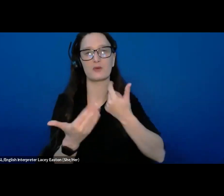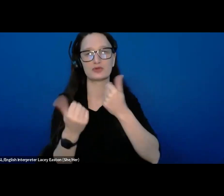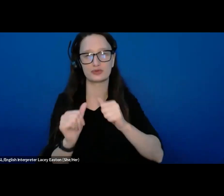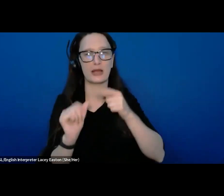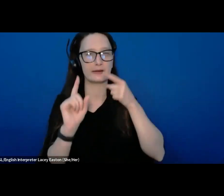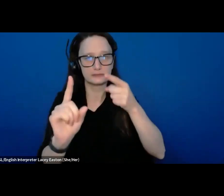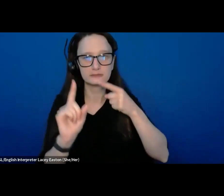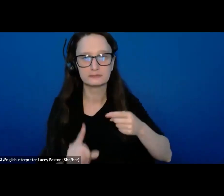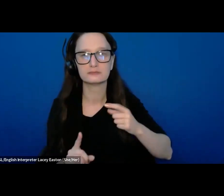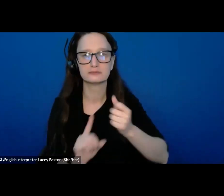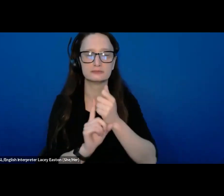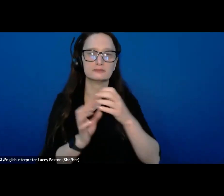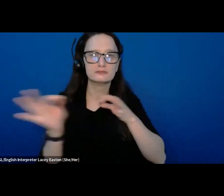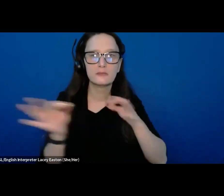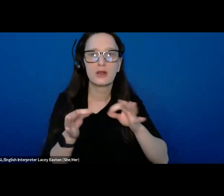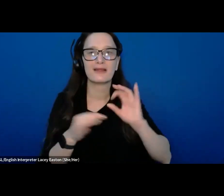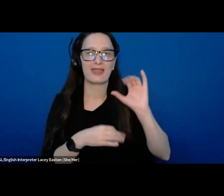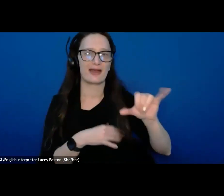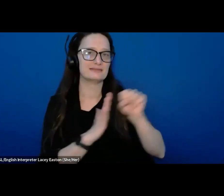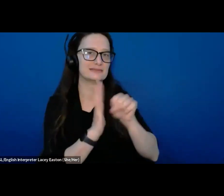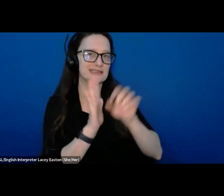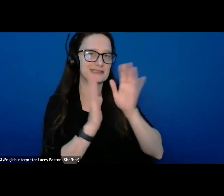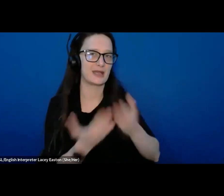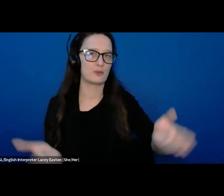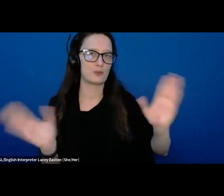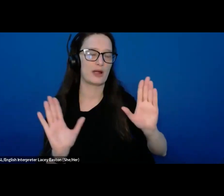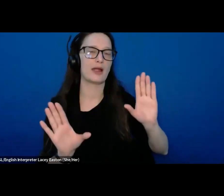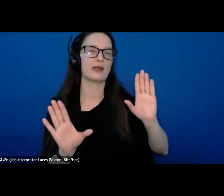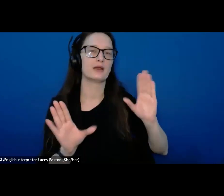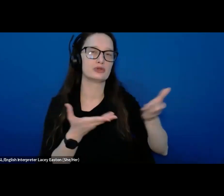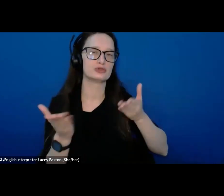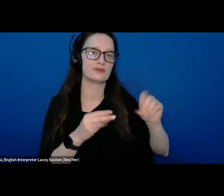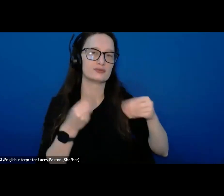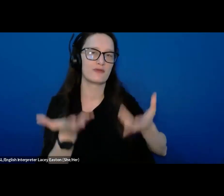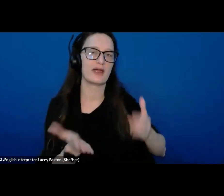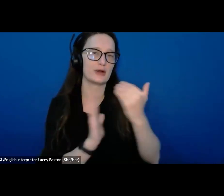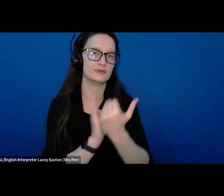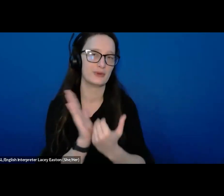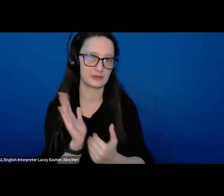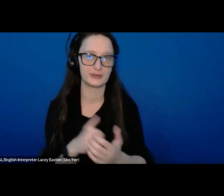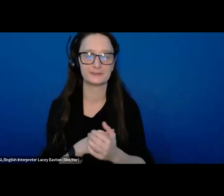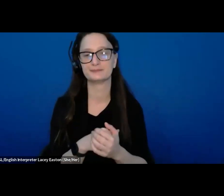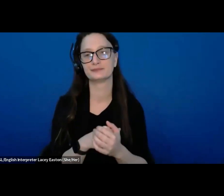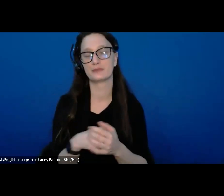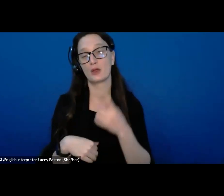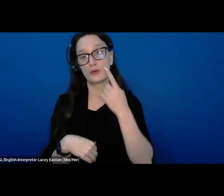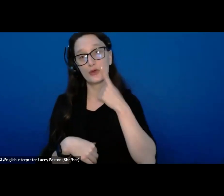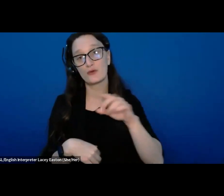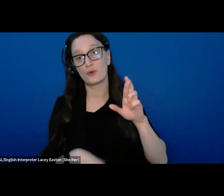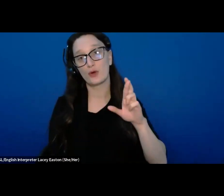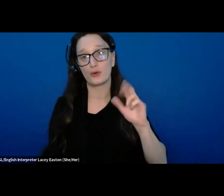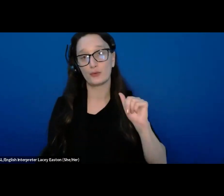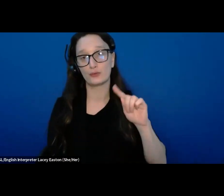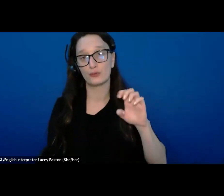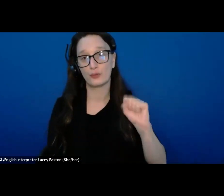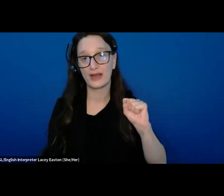going to work out. Um, the as far as the different rates, I will just say for those rates where like we're questionable,